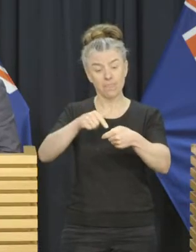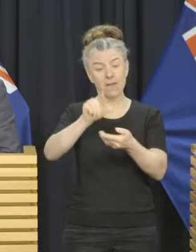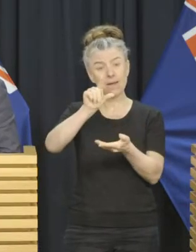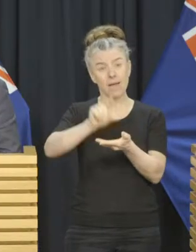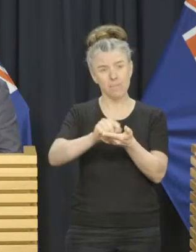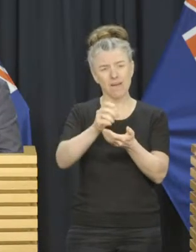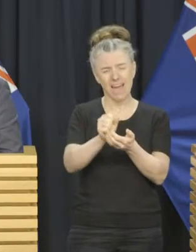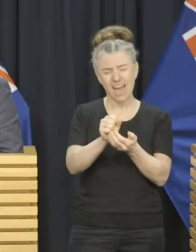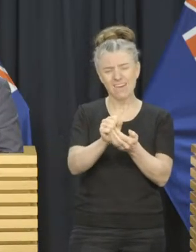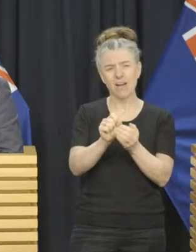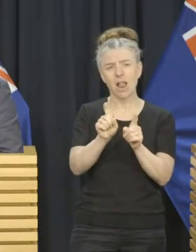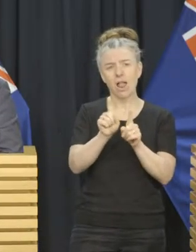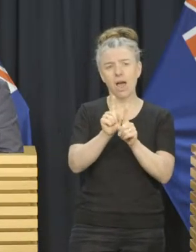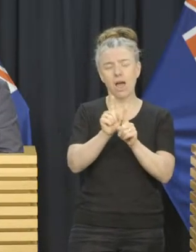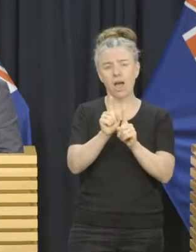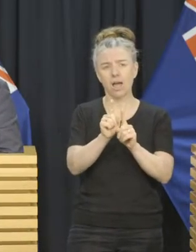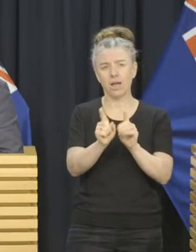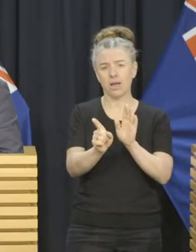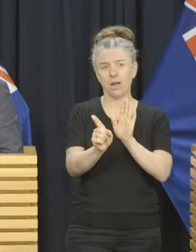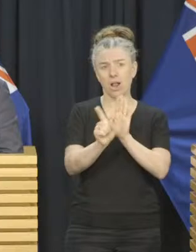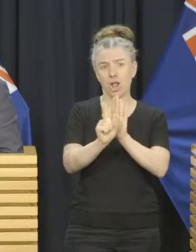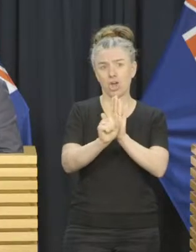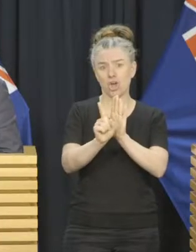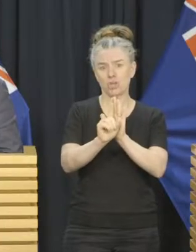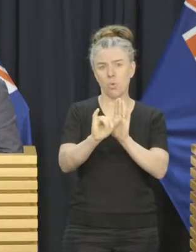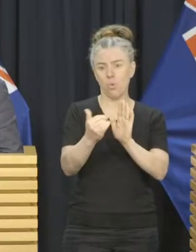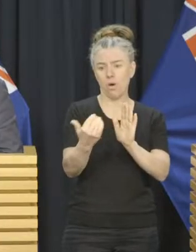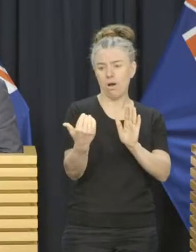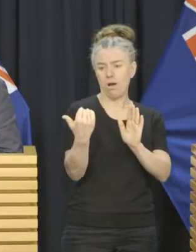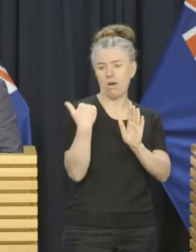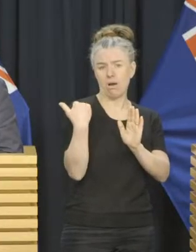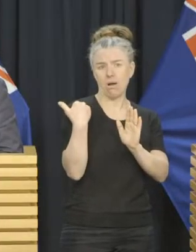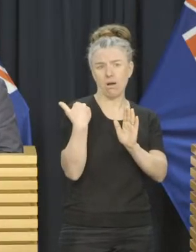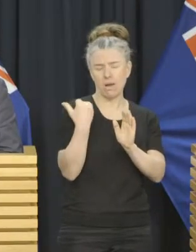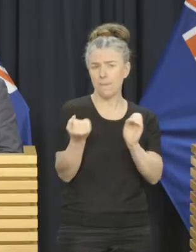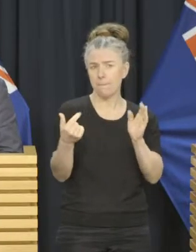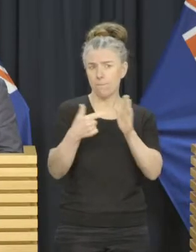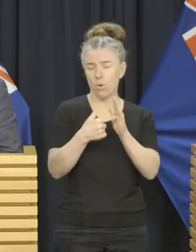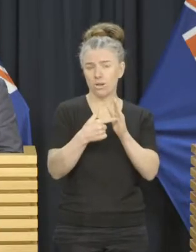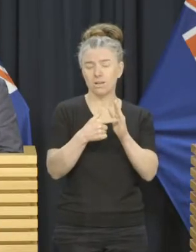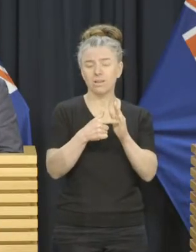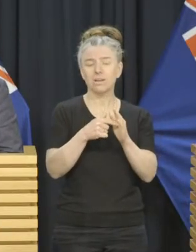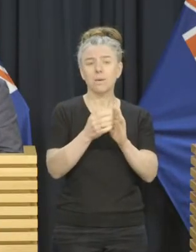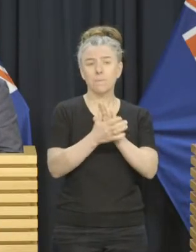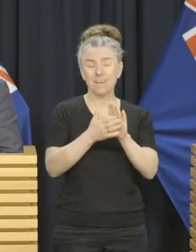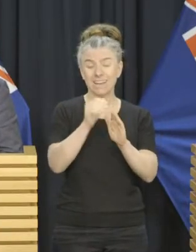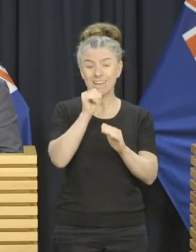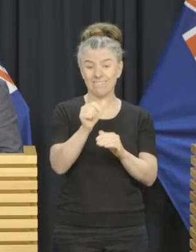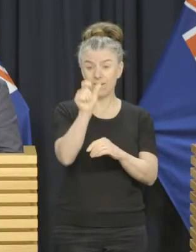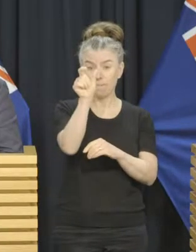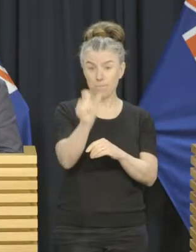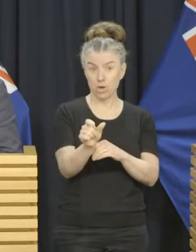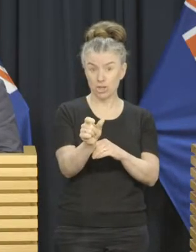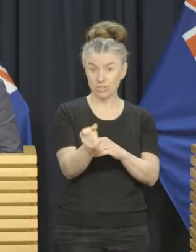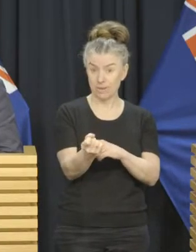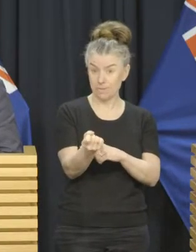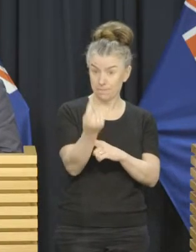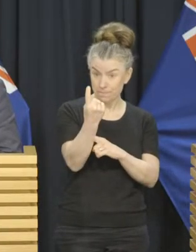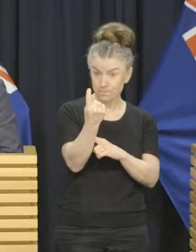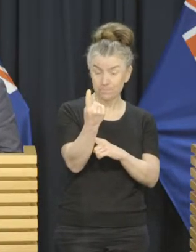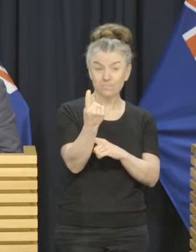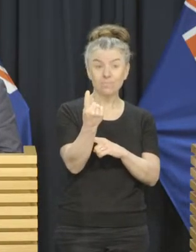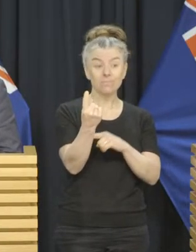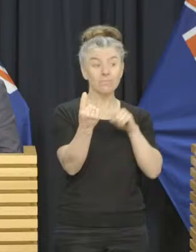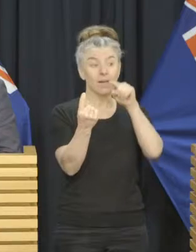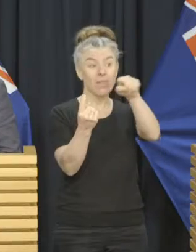an alert feature, which is an incredibly important part of the tool. Contact alerts allow the Ministry to quickly inform